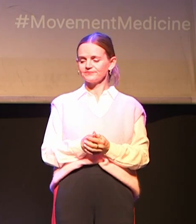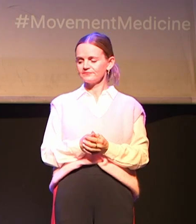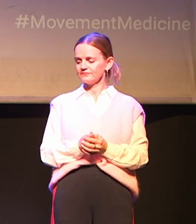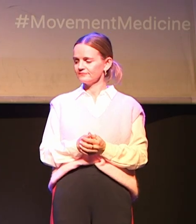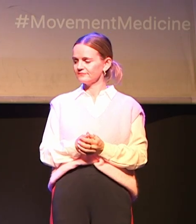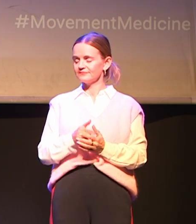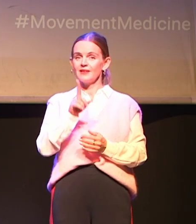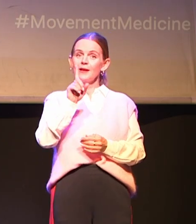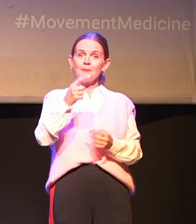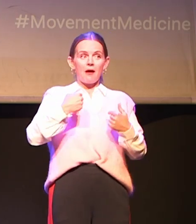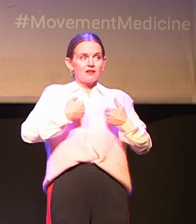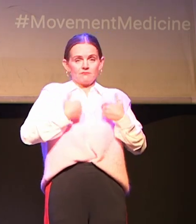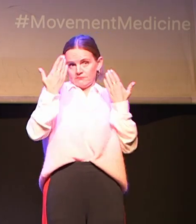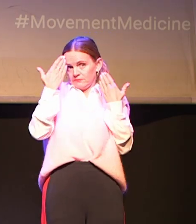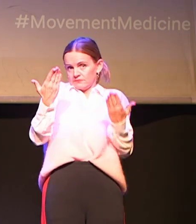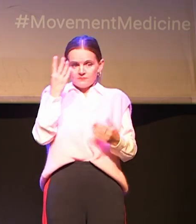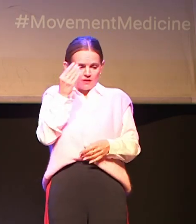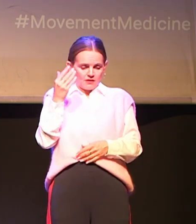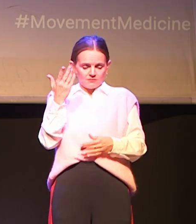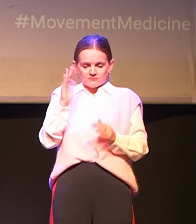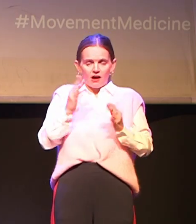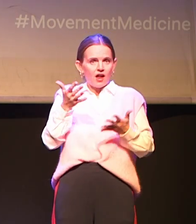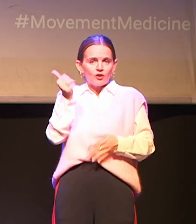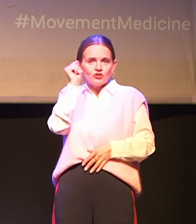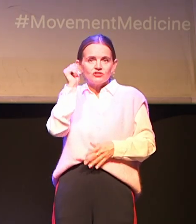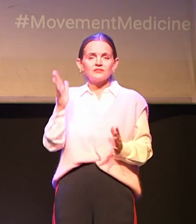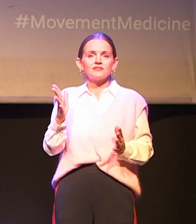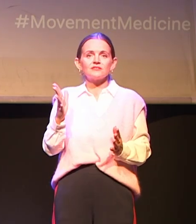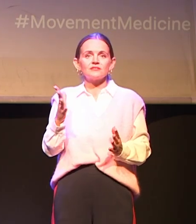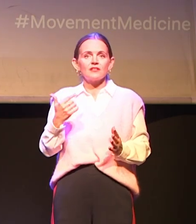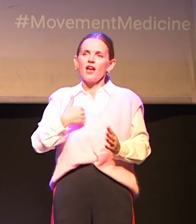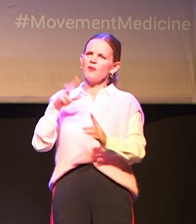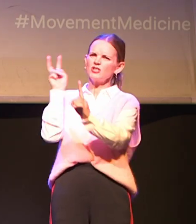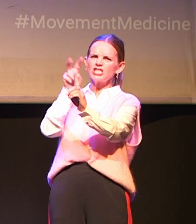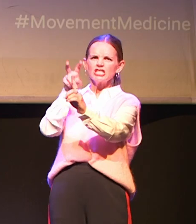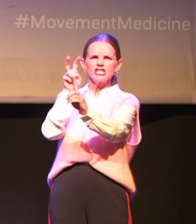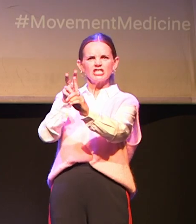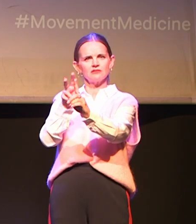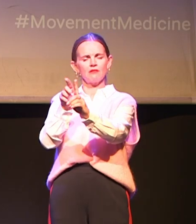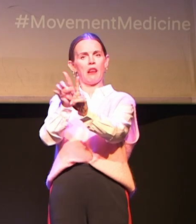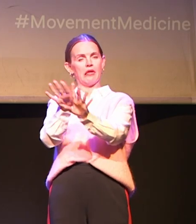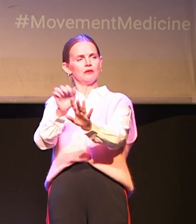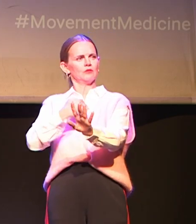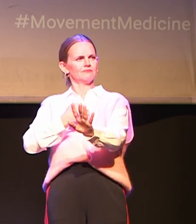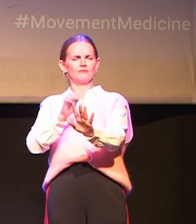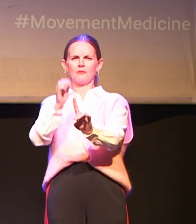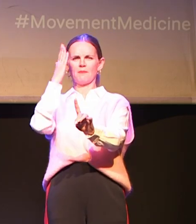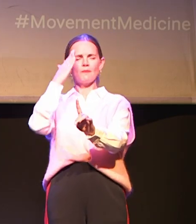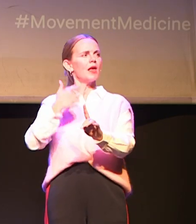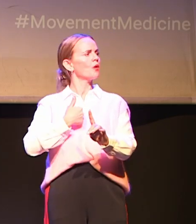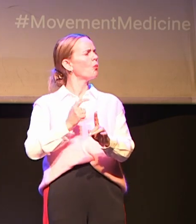But it's unconscious to me. And there's a reason why it's unconscious to me, because I haven't had the time, space, resource to get clear on what I'm angry